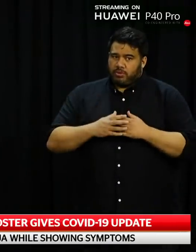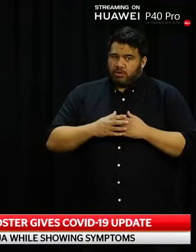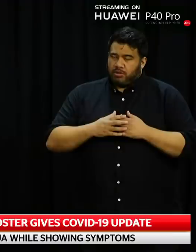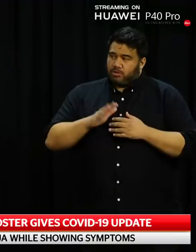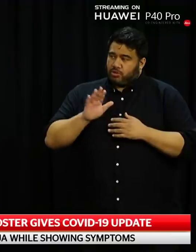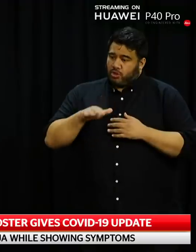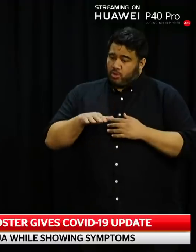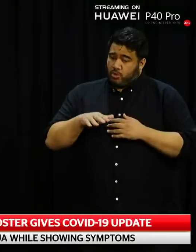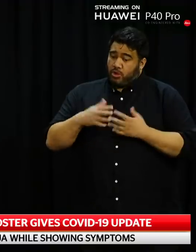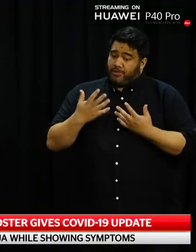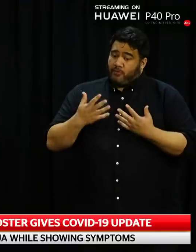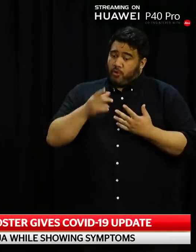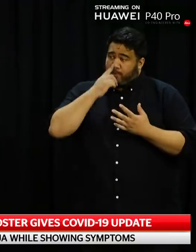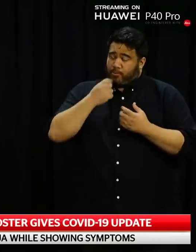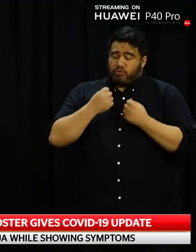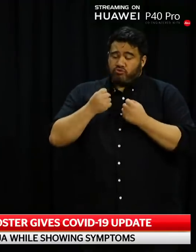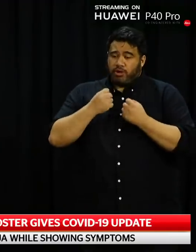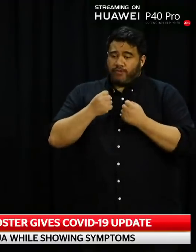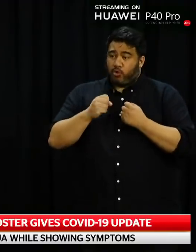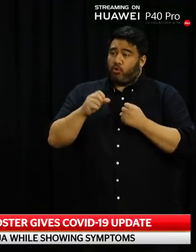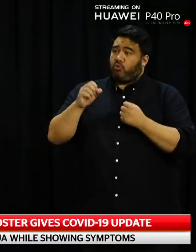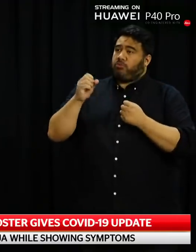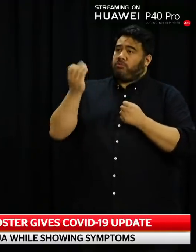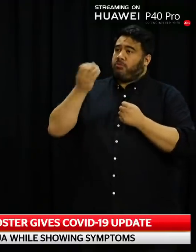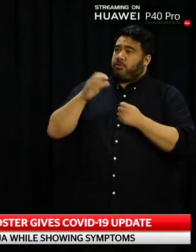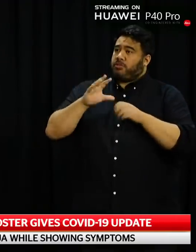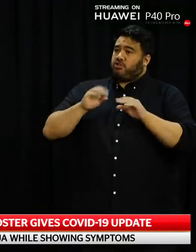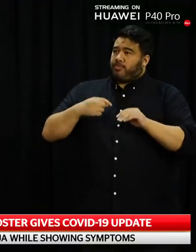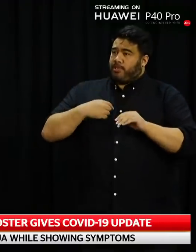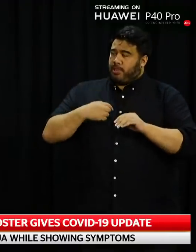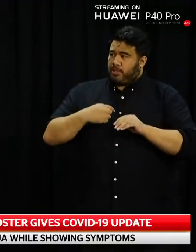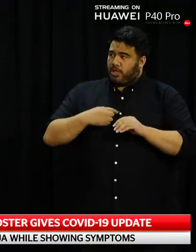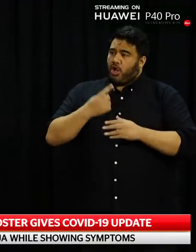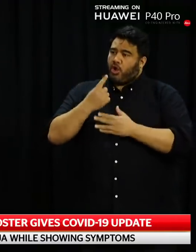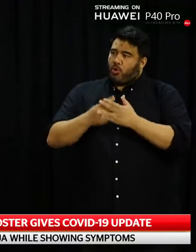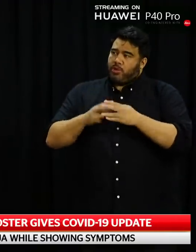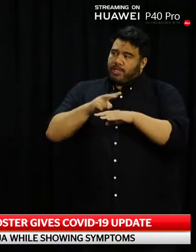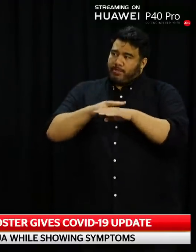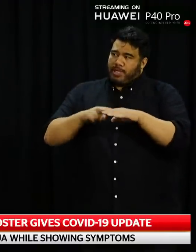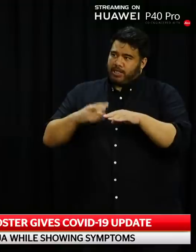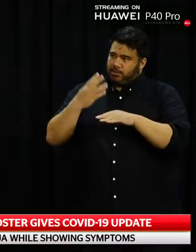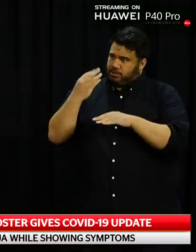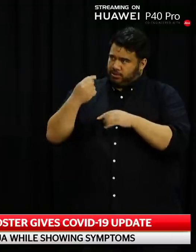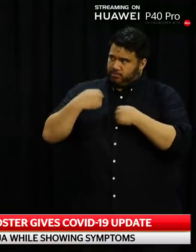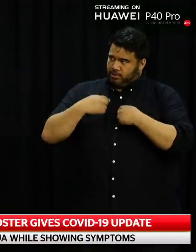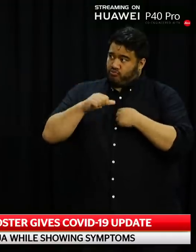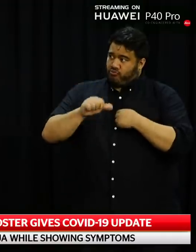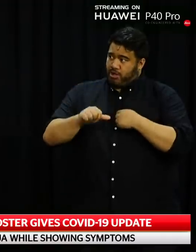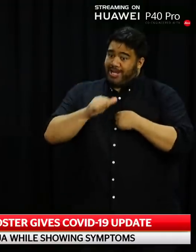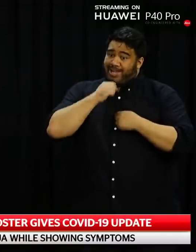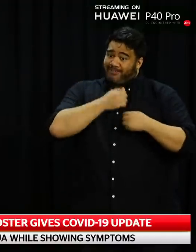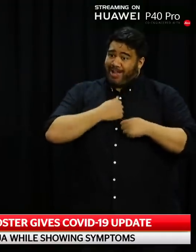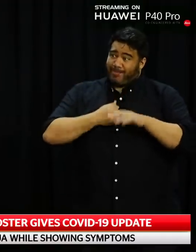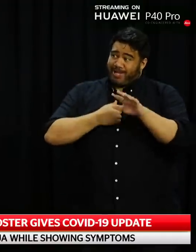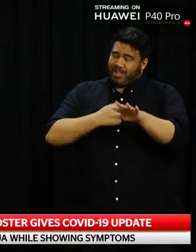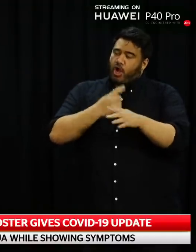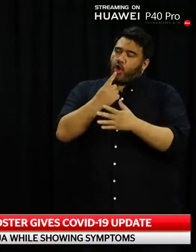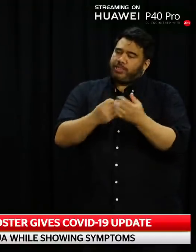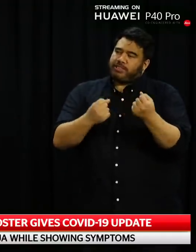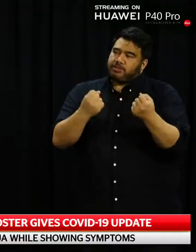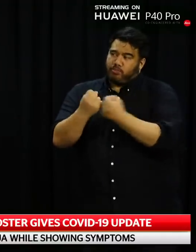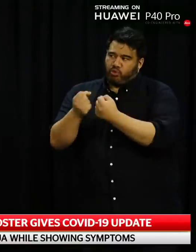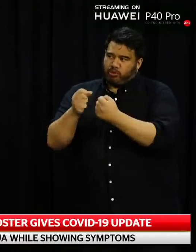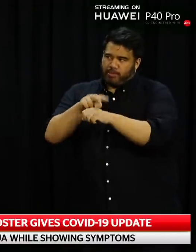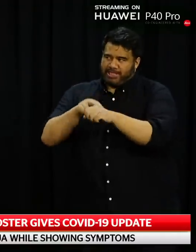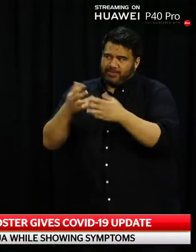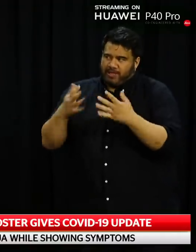there to provide information? Absolutely. The powers for enforcement in this setting are with police. We're not